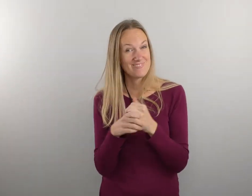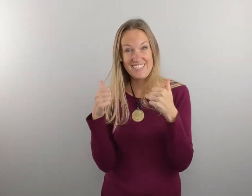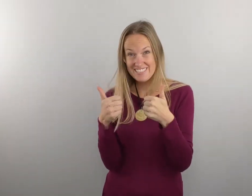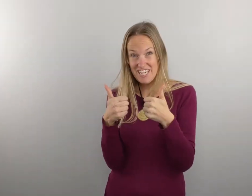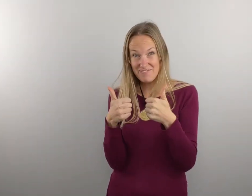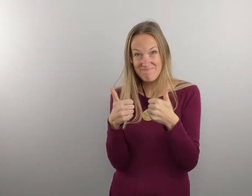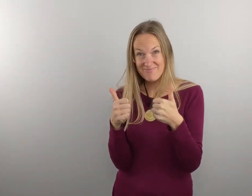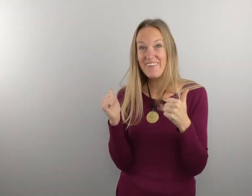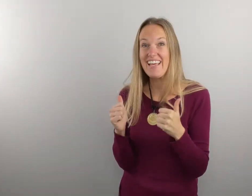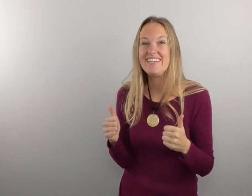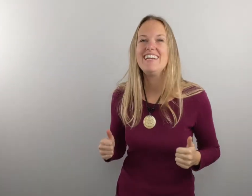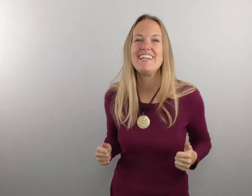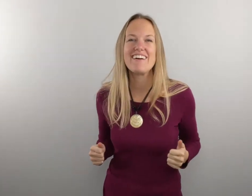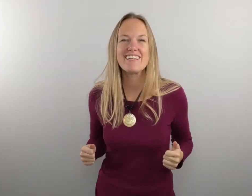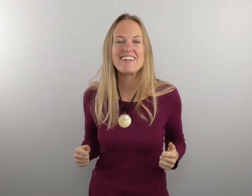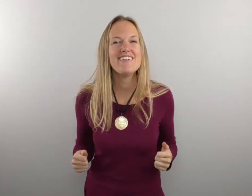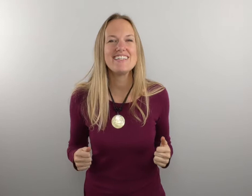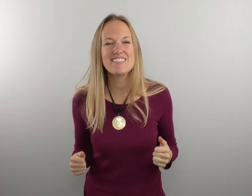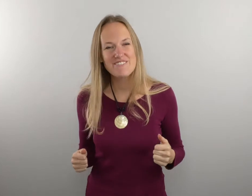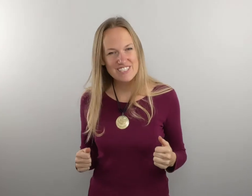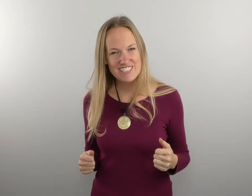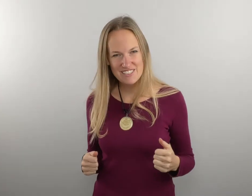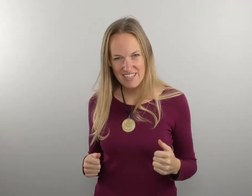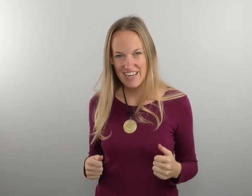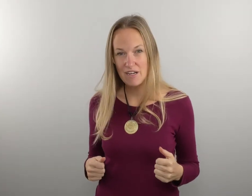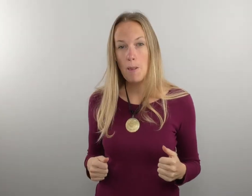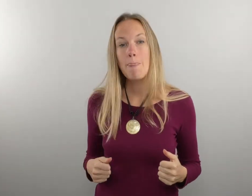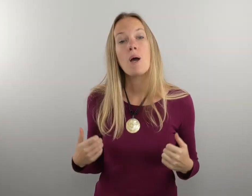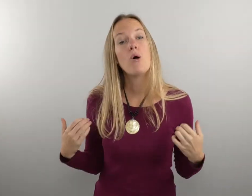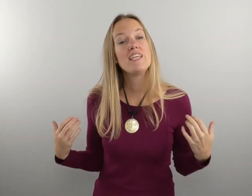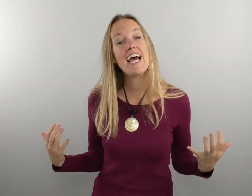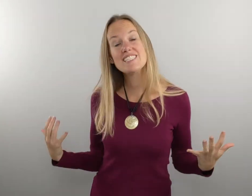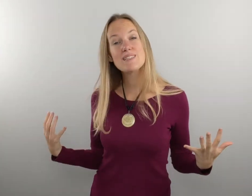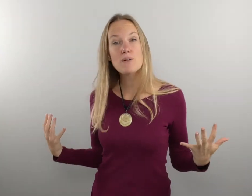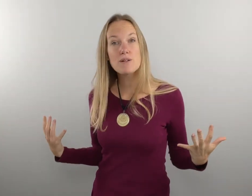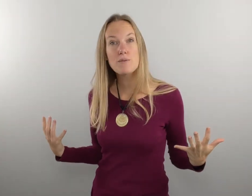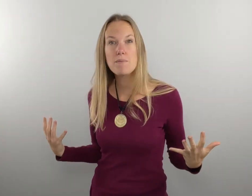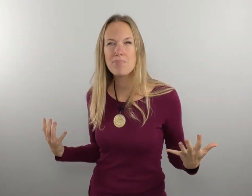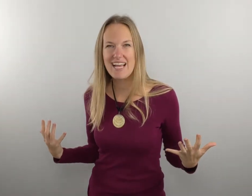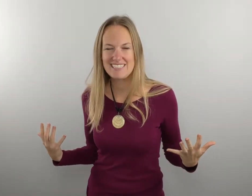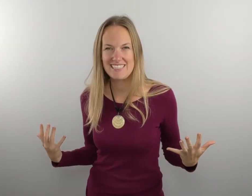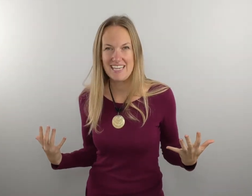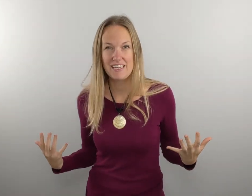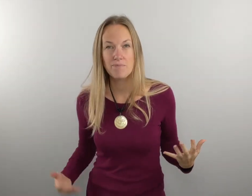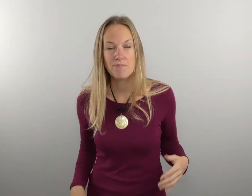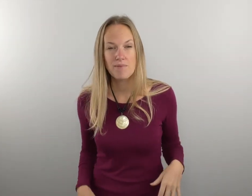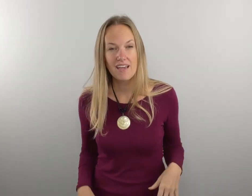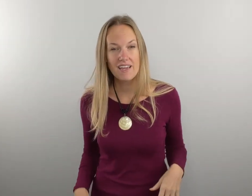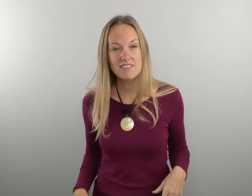Good job? Okay, now we're going to go on to verse 3. Oh, yes, Lord, we bless Thee. Okay,